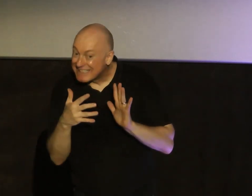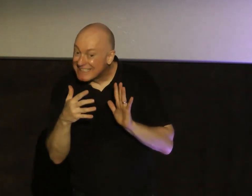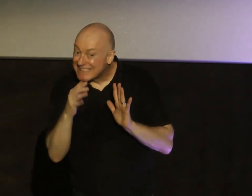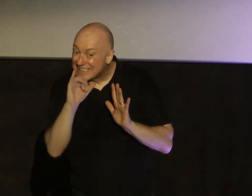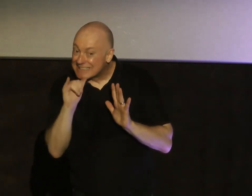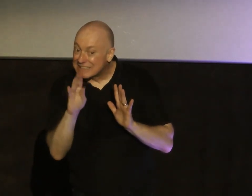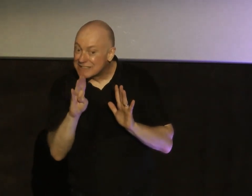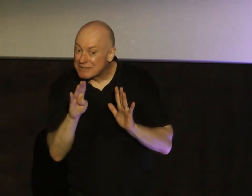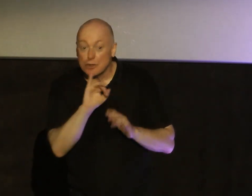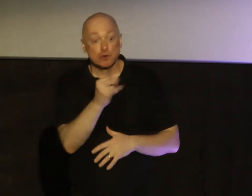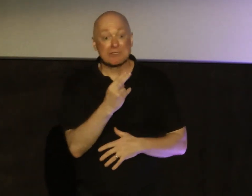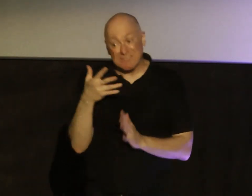Joseph's testing them.